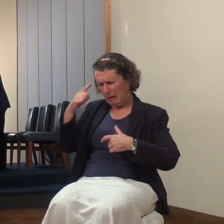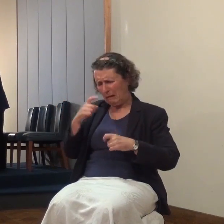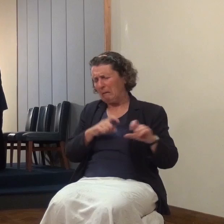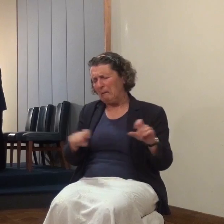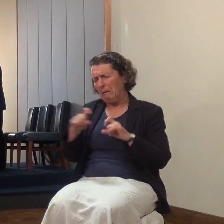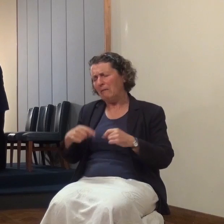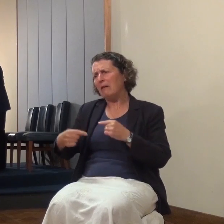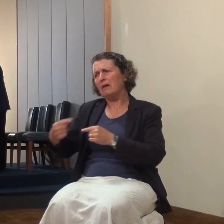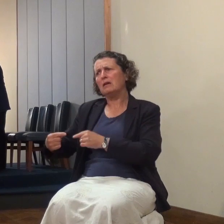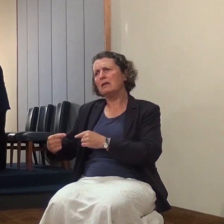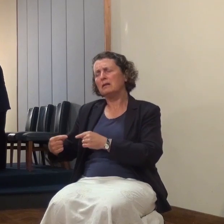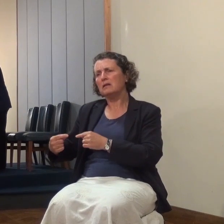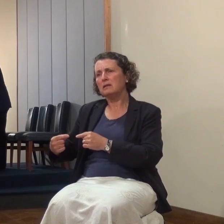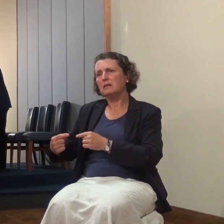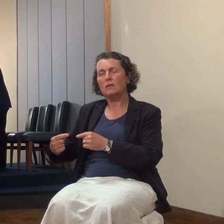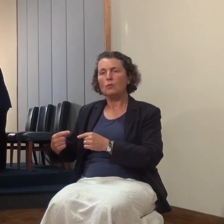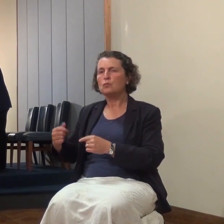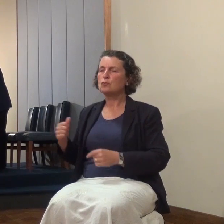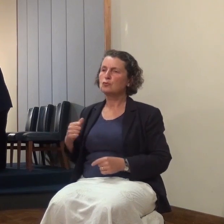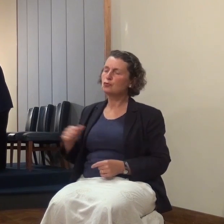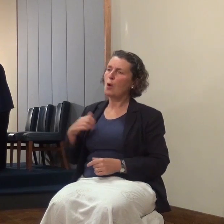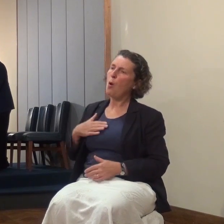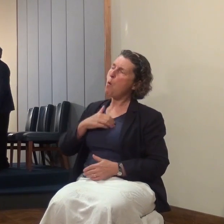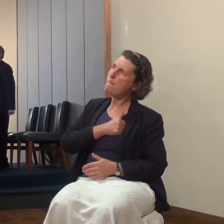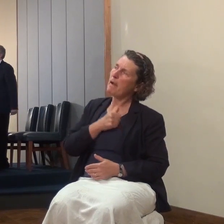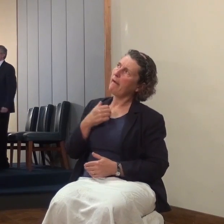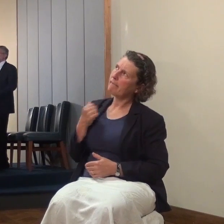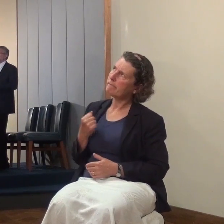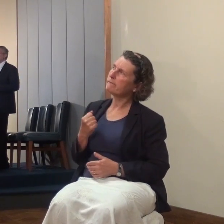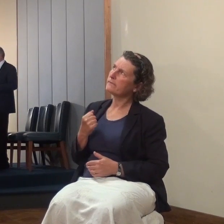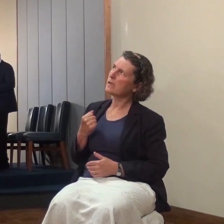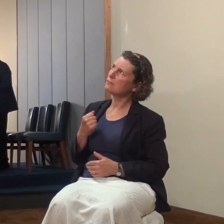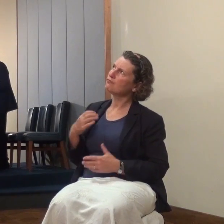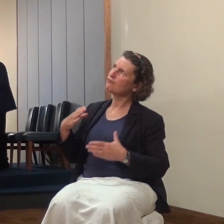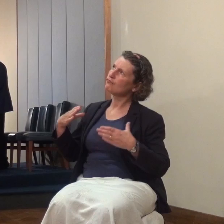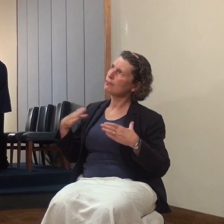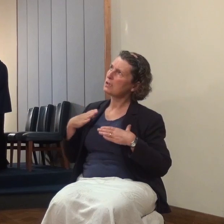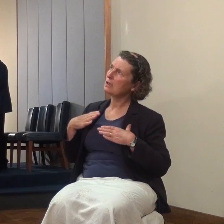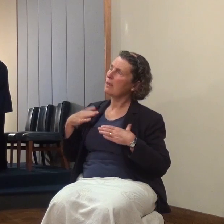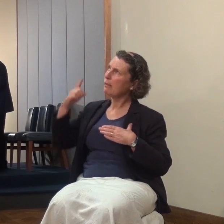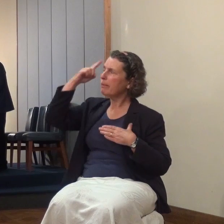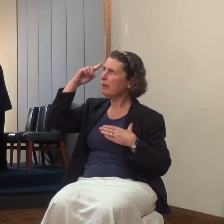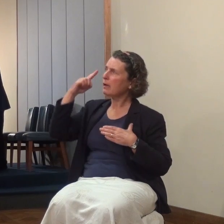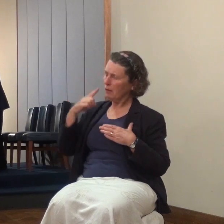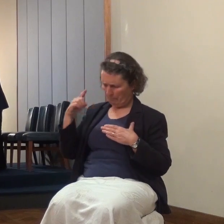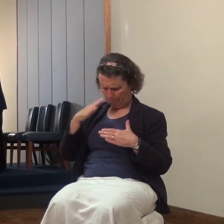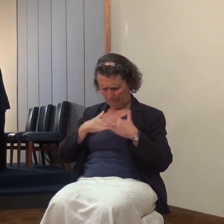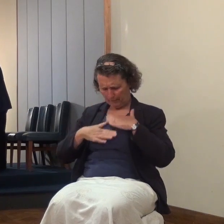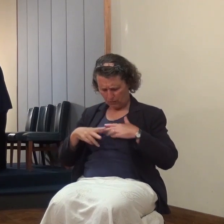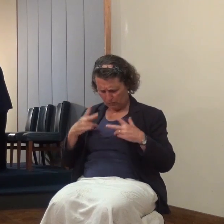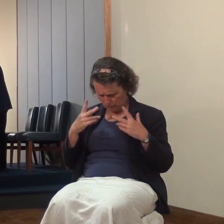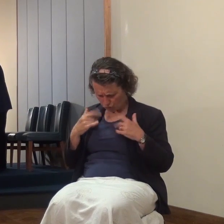at his majesty's pleasure forever. We need to be ready, if necessary, to change tack, put off our